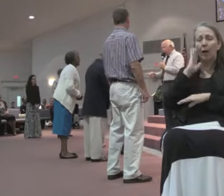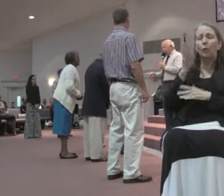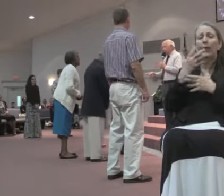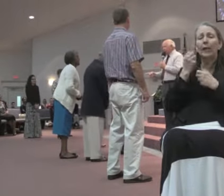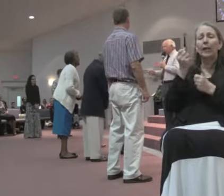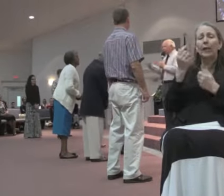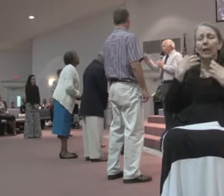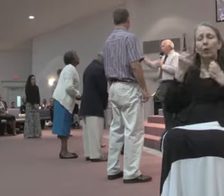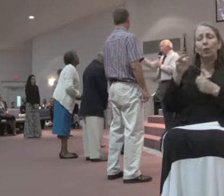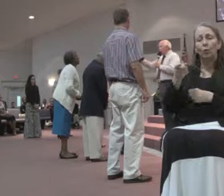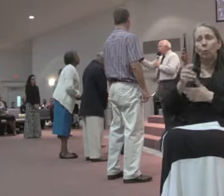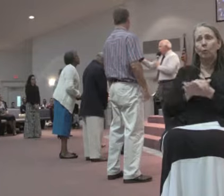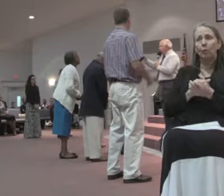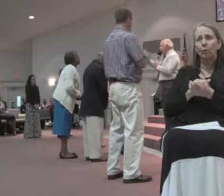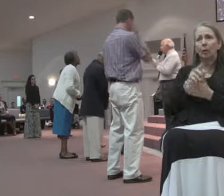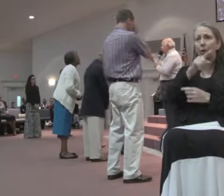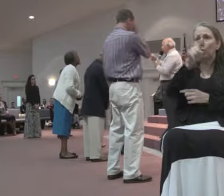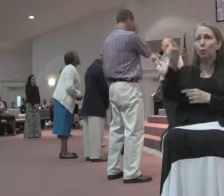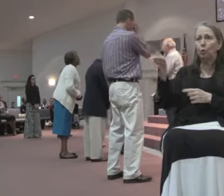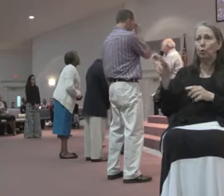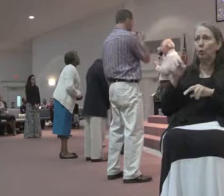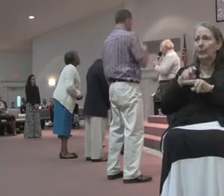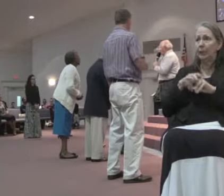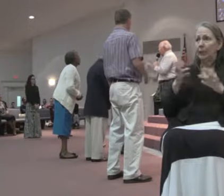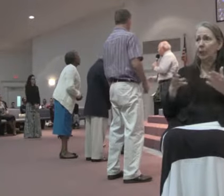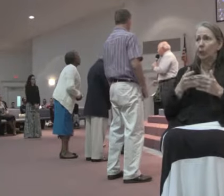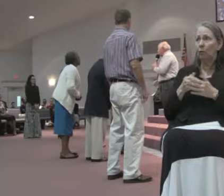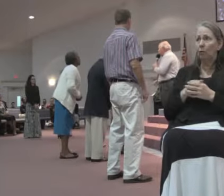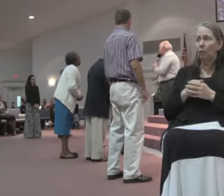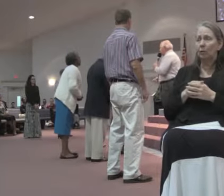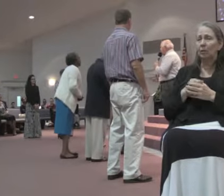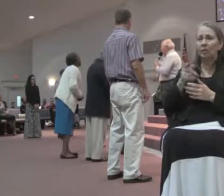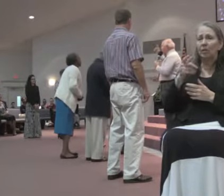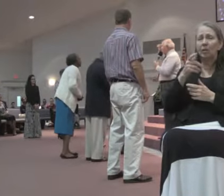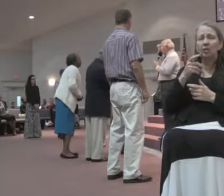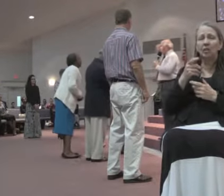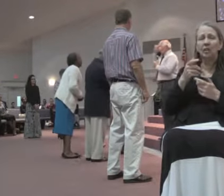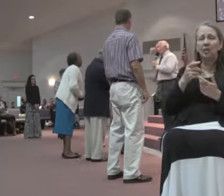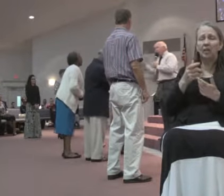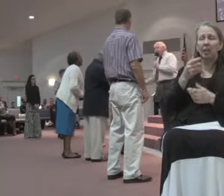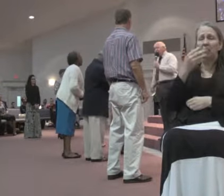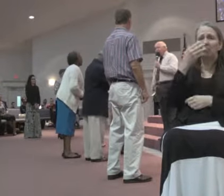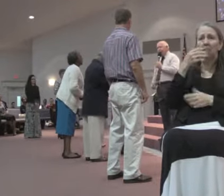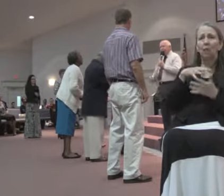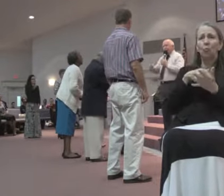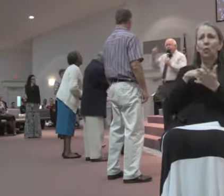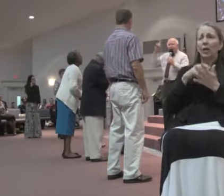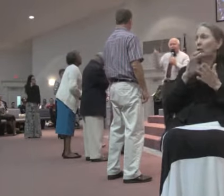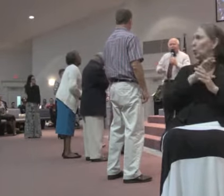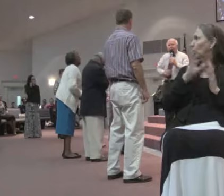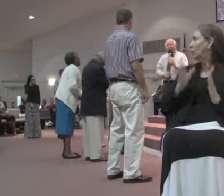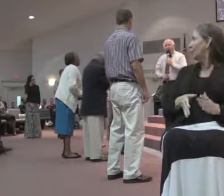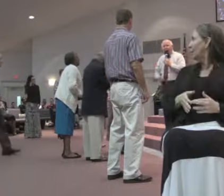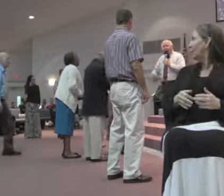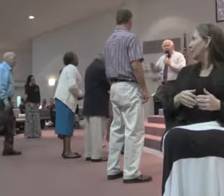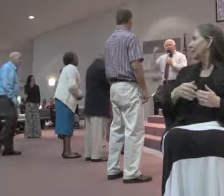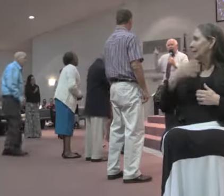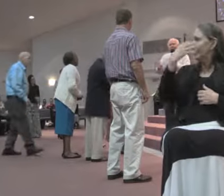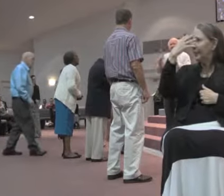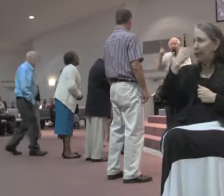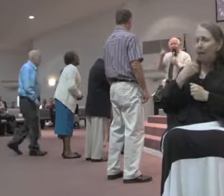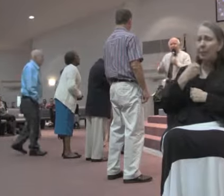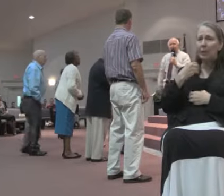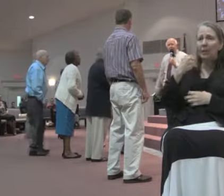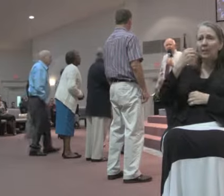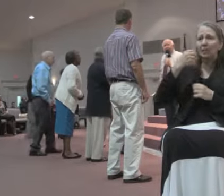you. Those of you that are sitting here tonight that are carnal and are weak, sleeping,